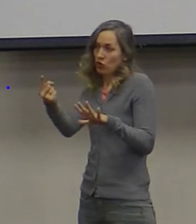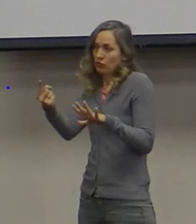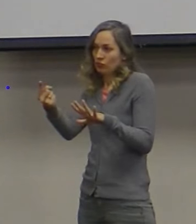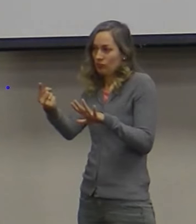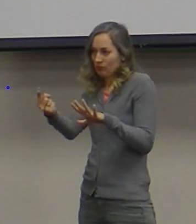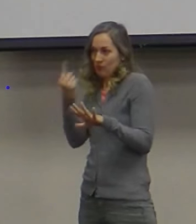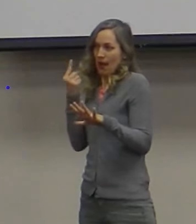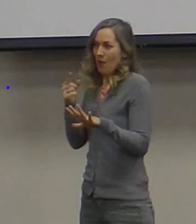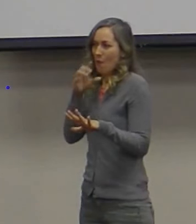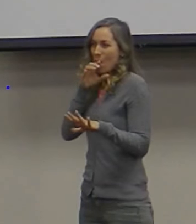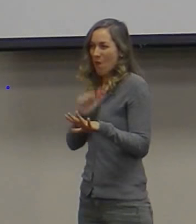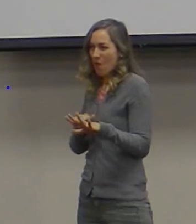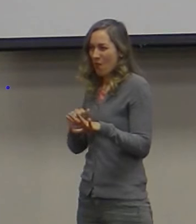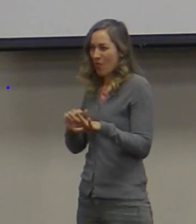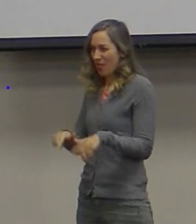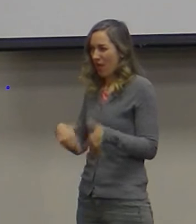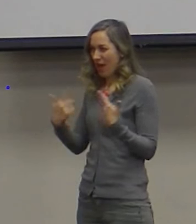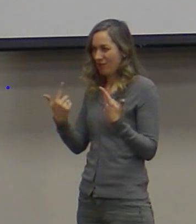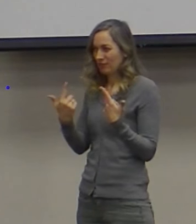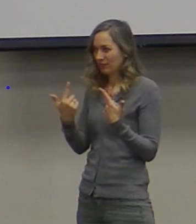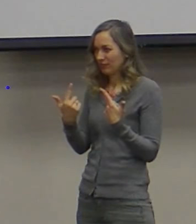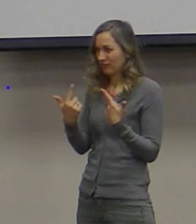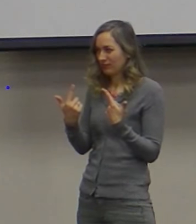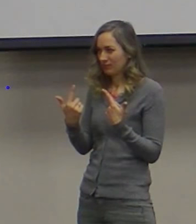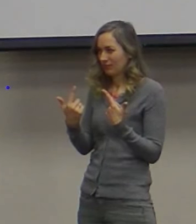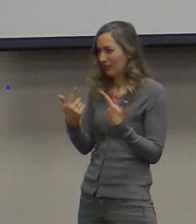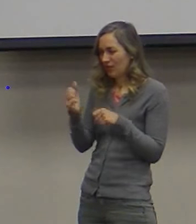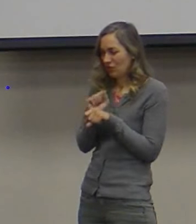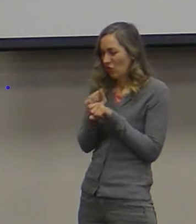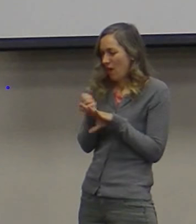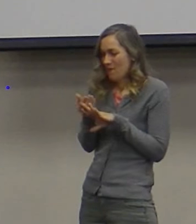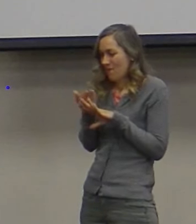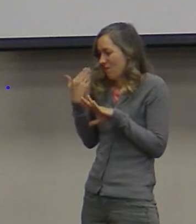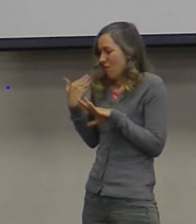life? Are we going to go back to those jobs that we had before?